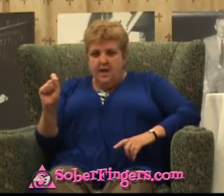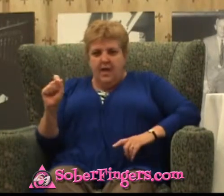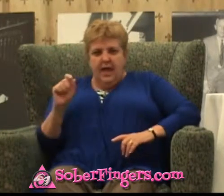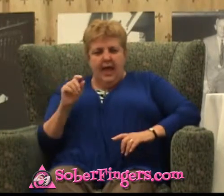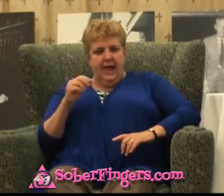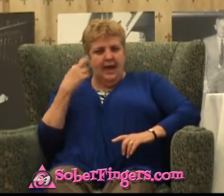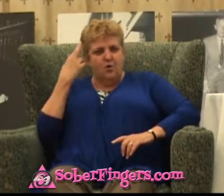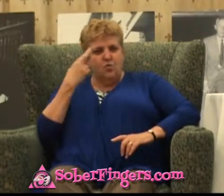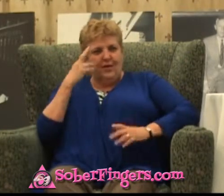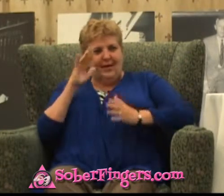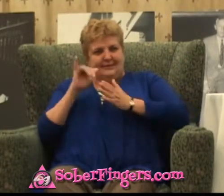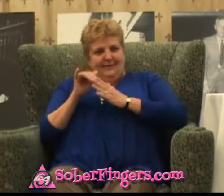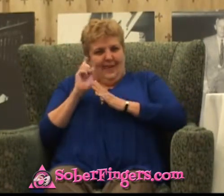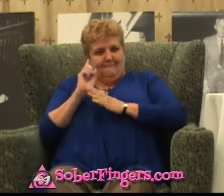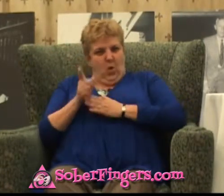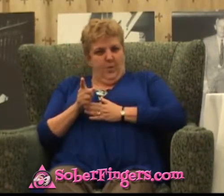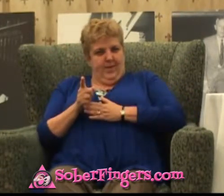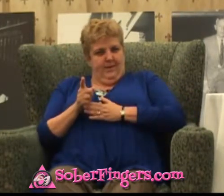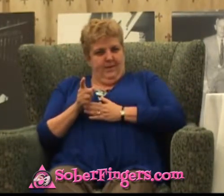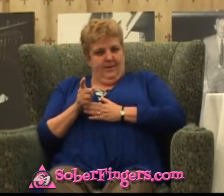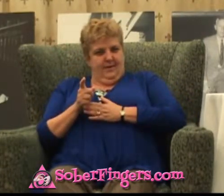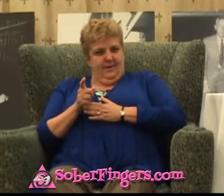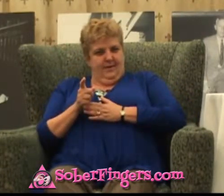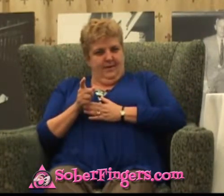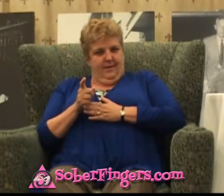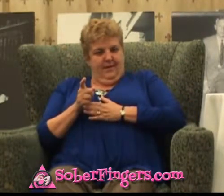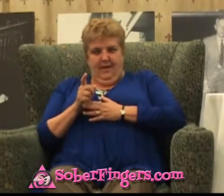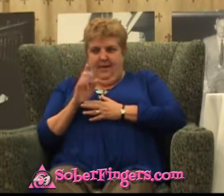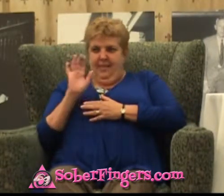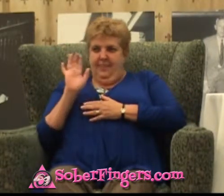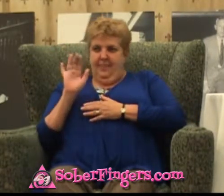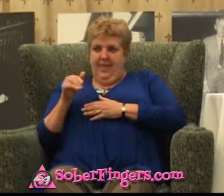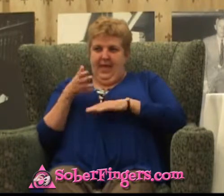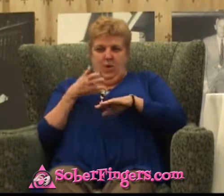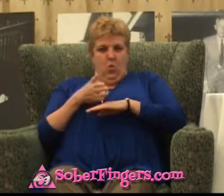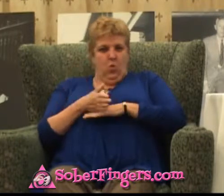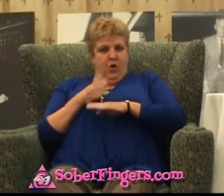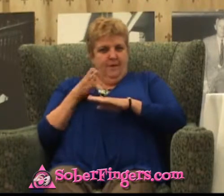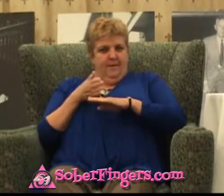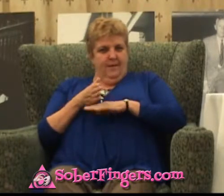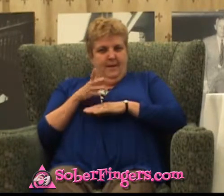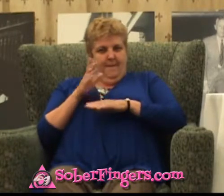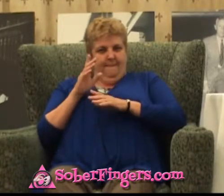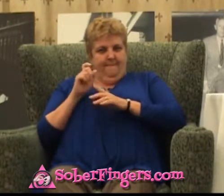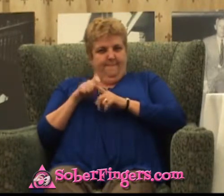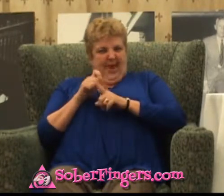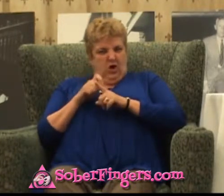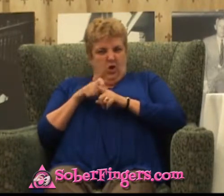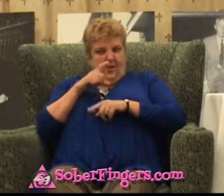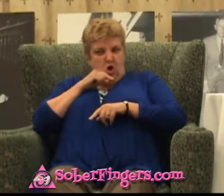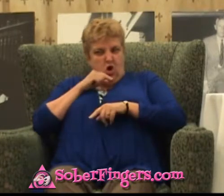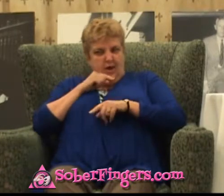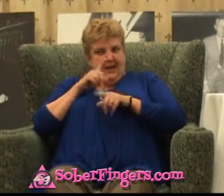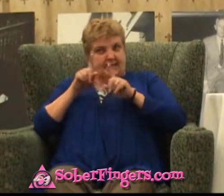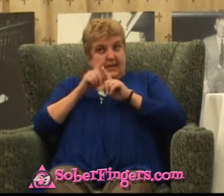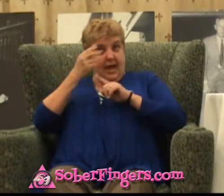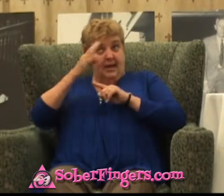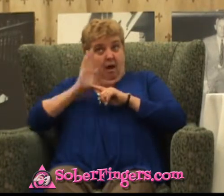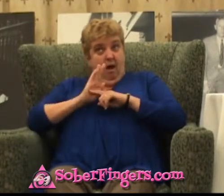that moment that one more time, that woodpecker is just like this God that you have been trying to teach me about. I may not